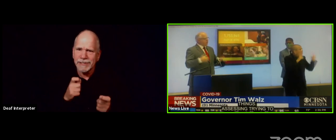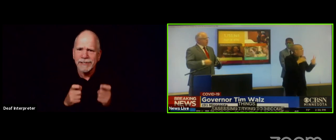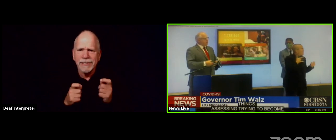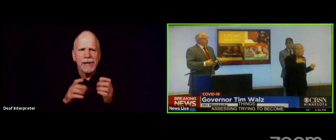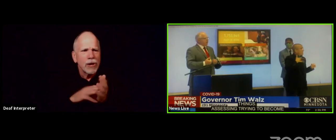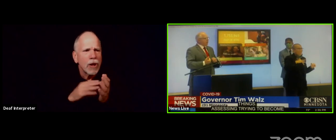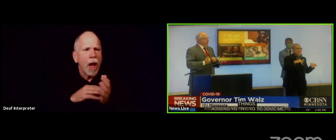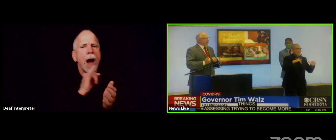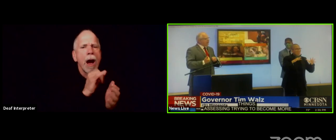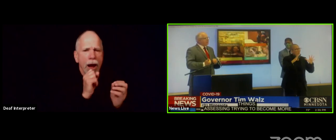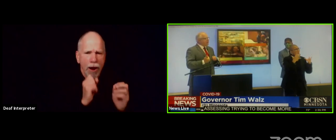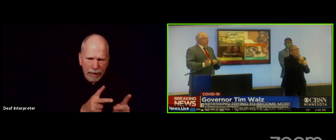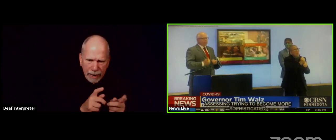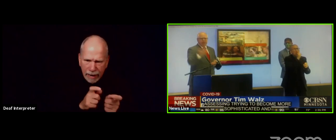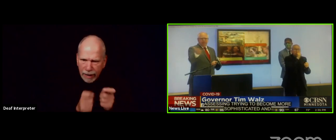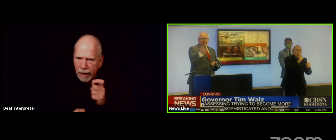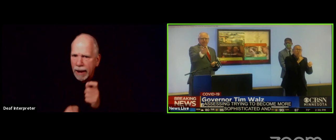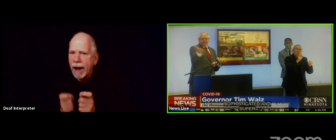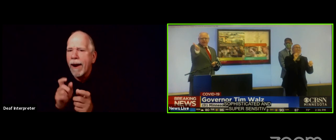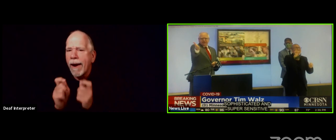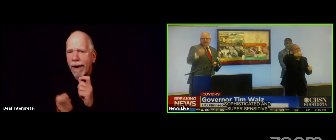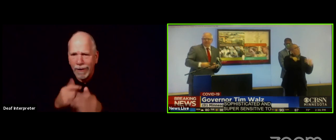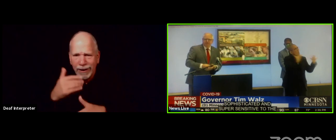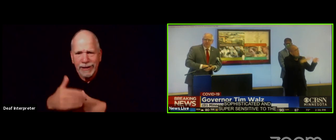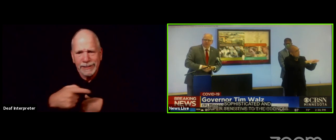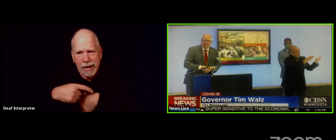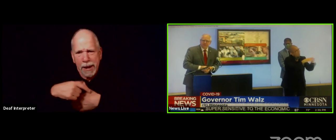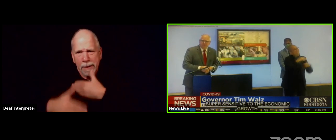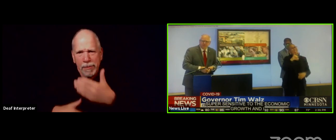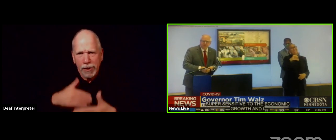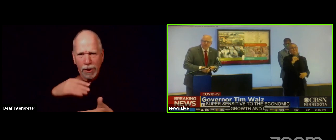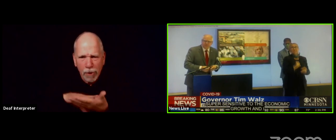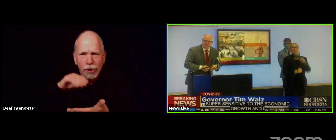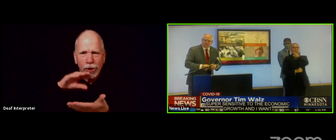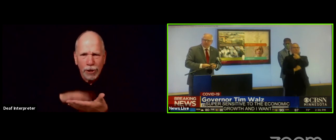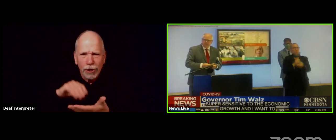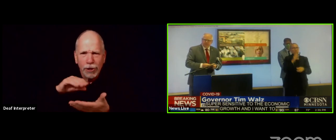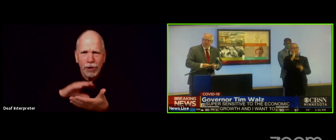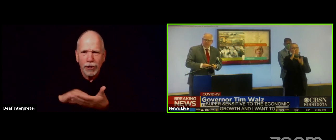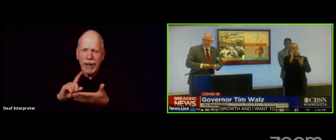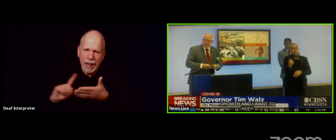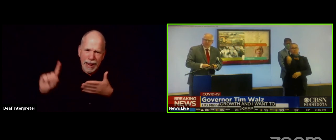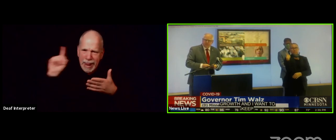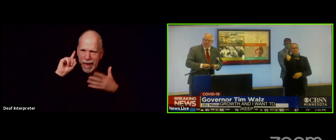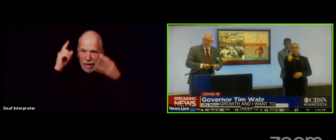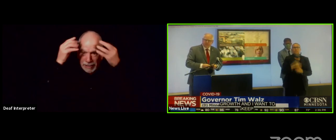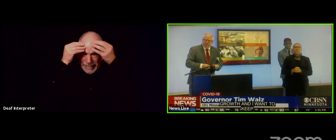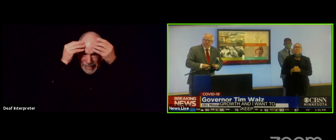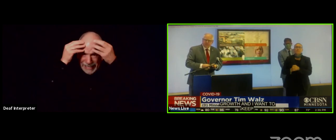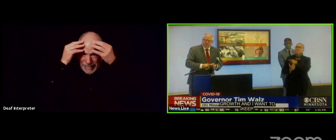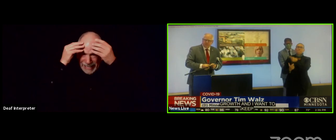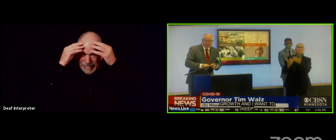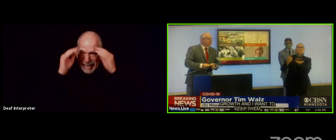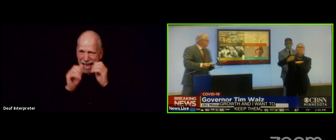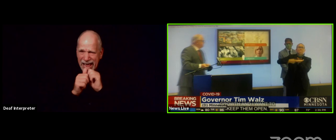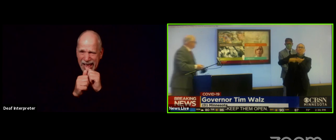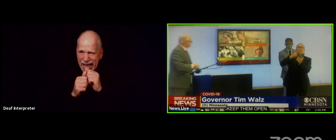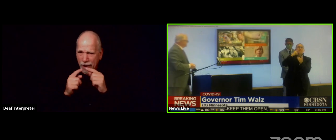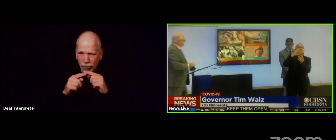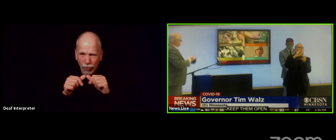that needs to get going, but I want to keep them open. Yes, sir. Can you speak more to, there's been debate about how accurate these serology tests